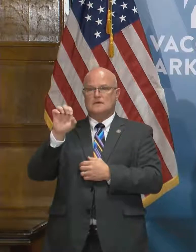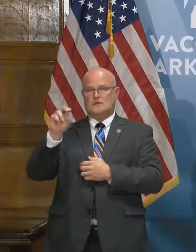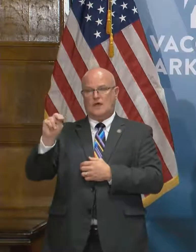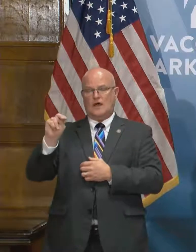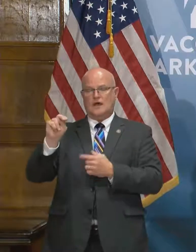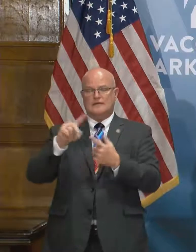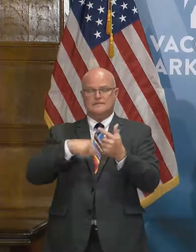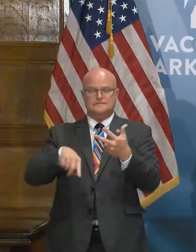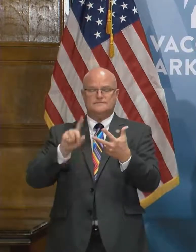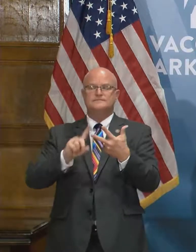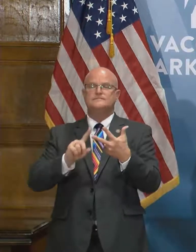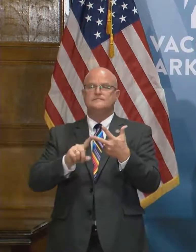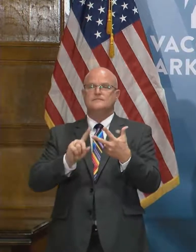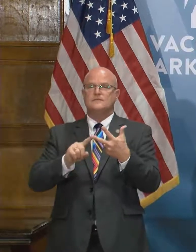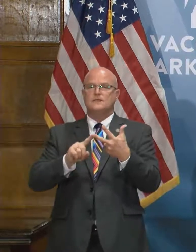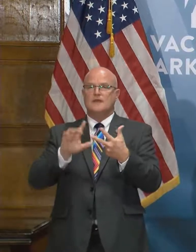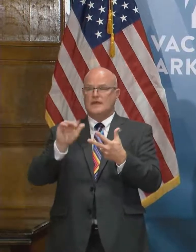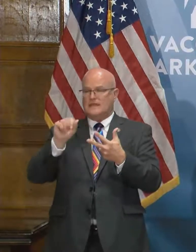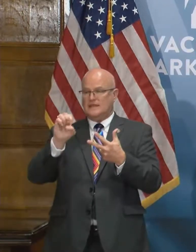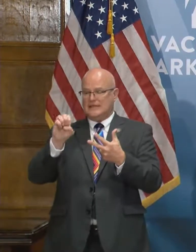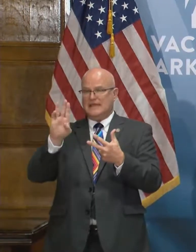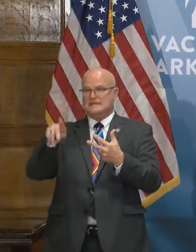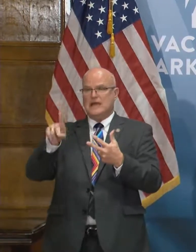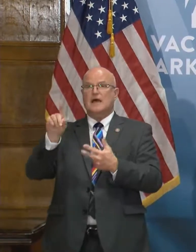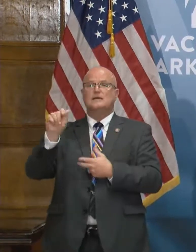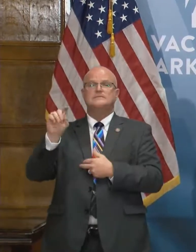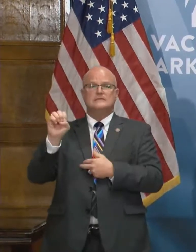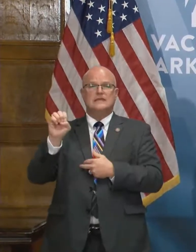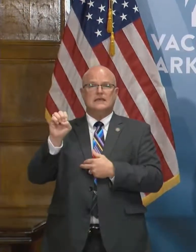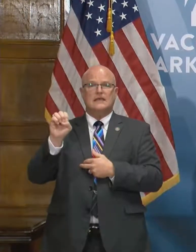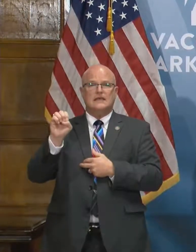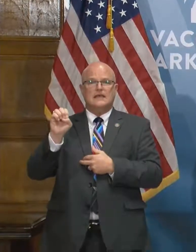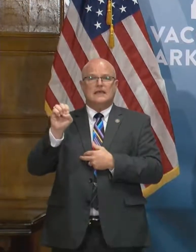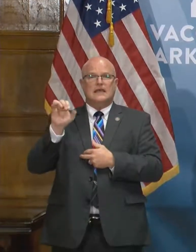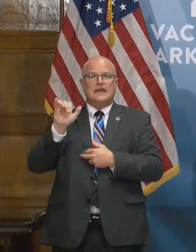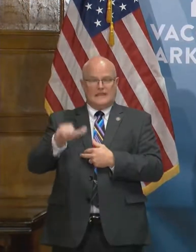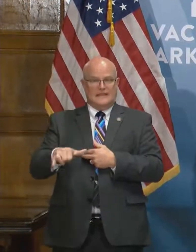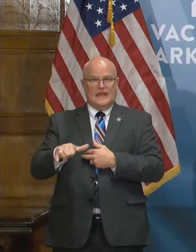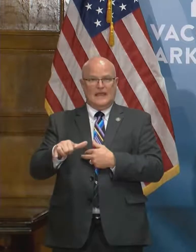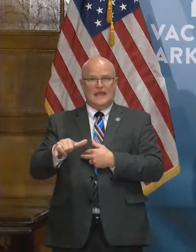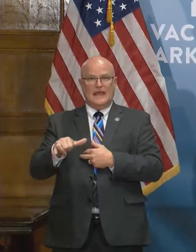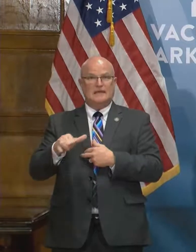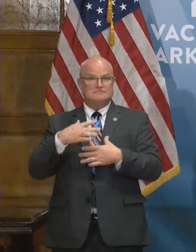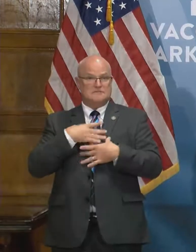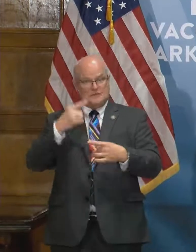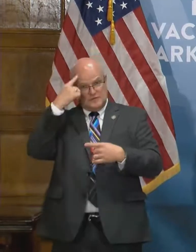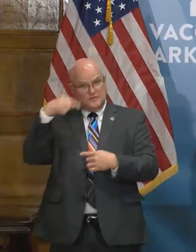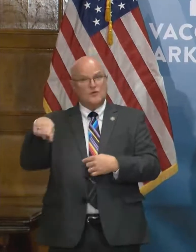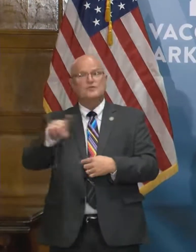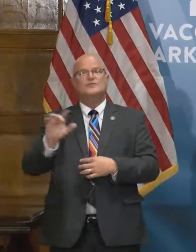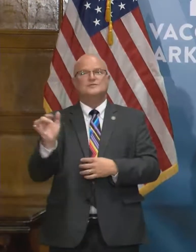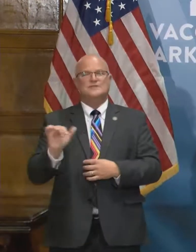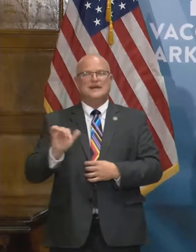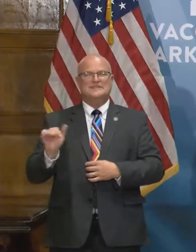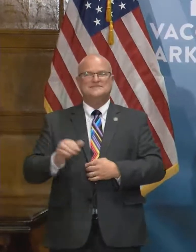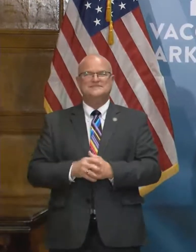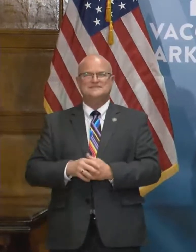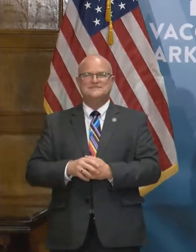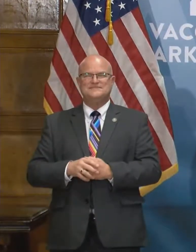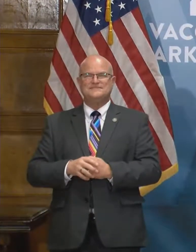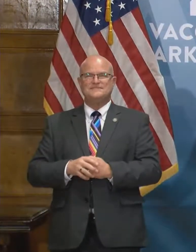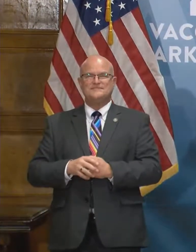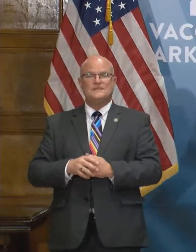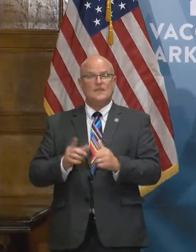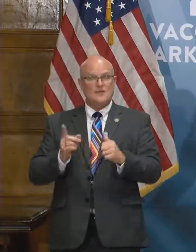then thirdly, our case up to date, which will be of interest to you as well. But